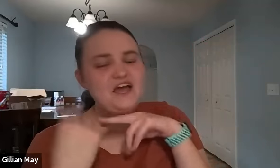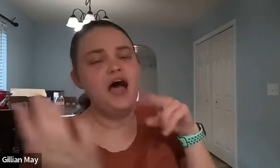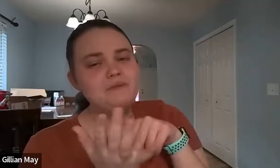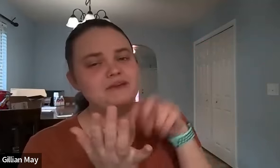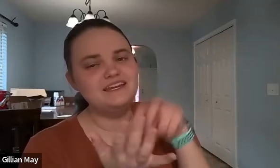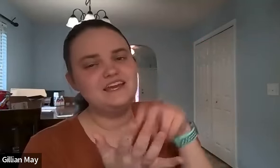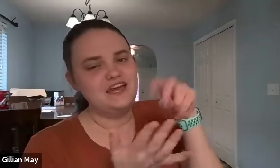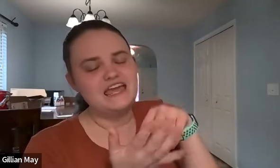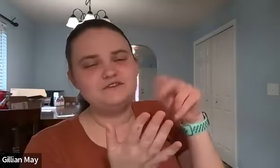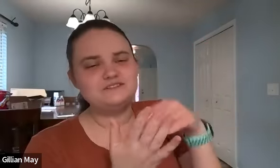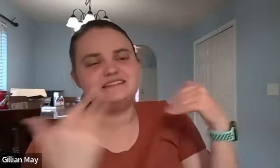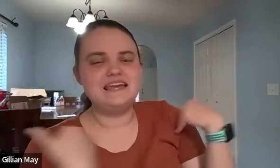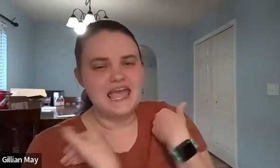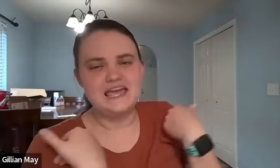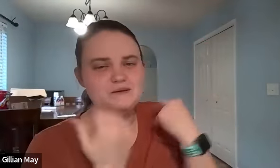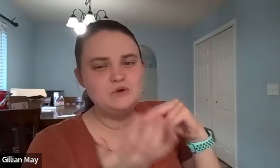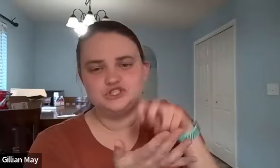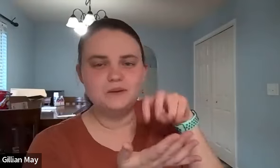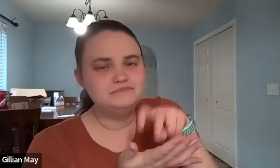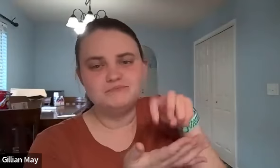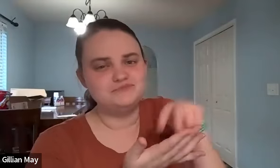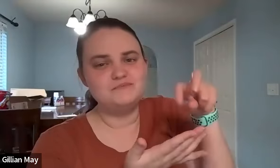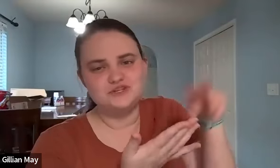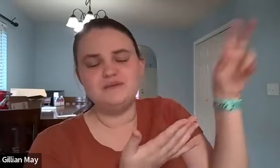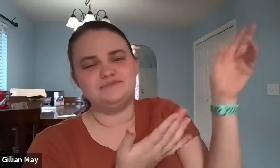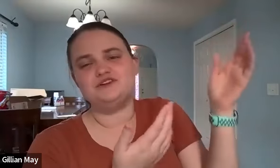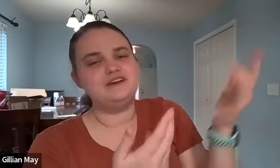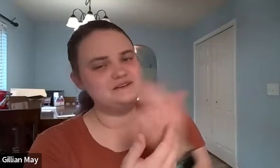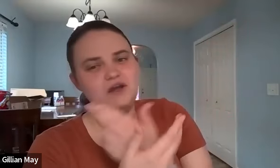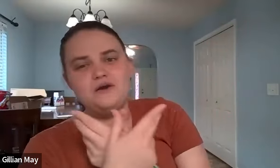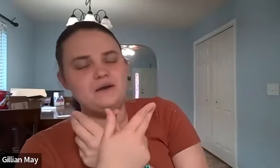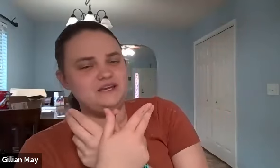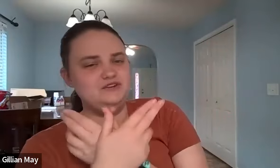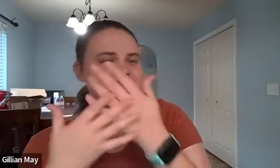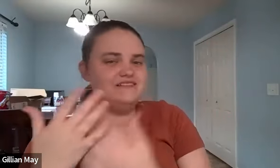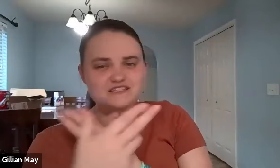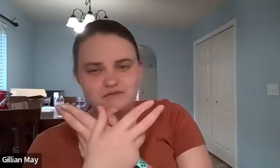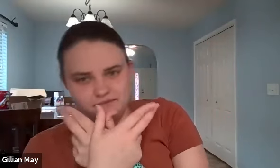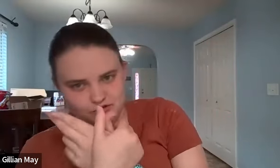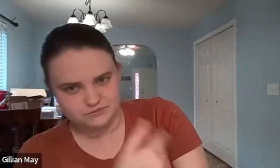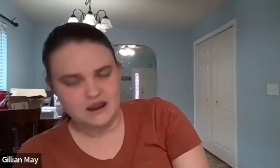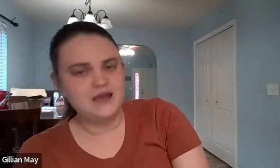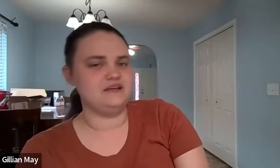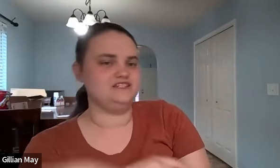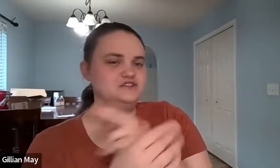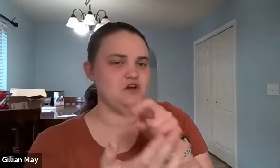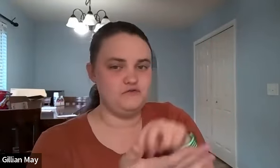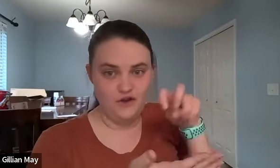I mean, if you did like animal, jump, jump, jump, jump, they're gonna go. I mean, you get the list of there's rabbits, you know, frog,